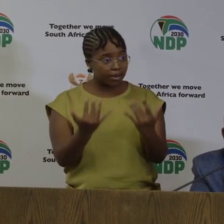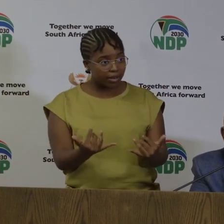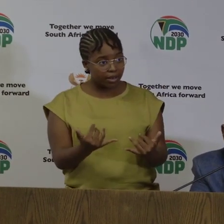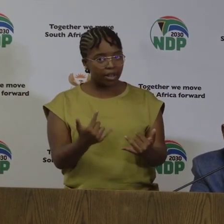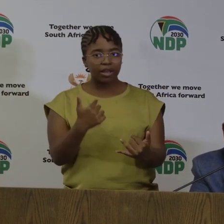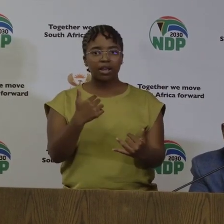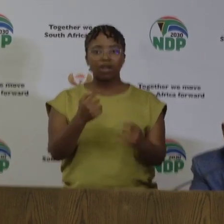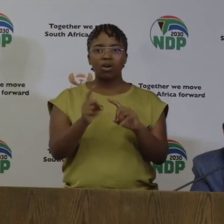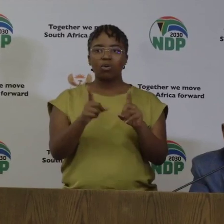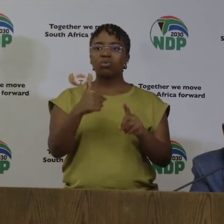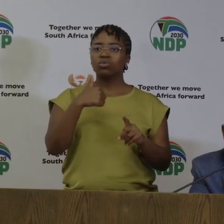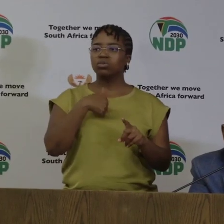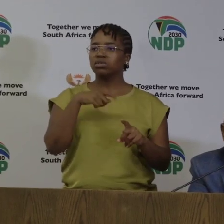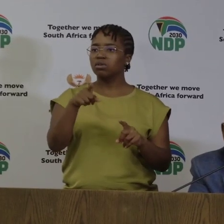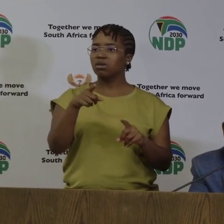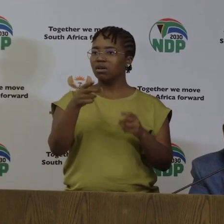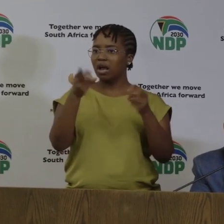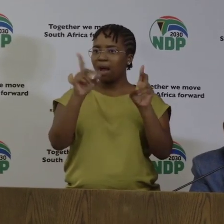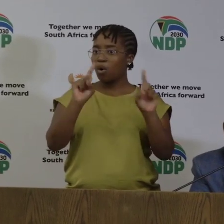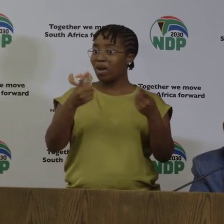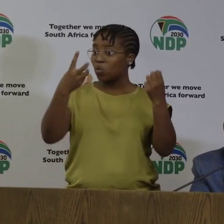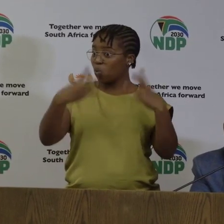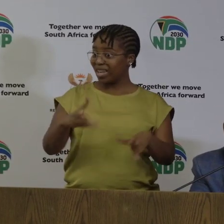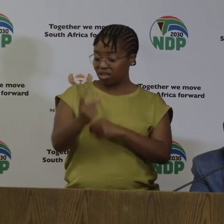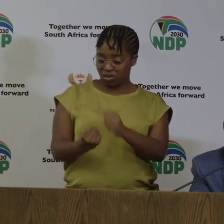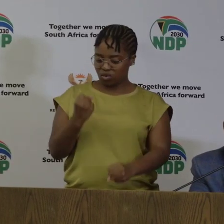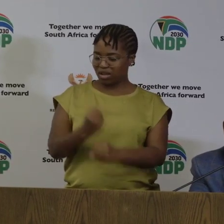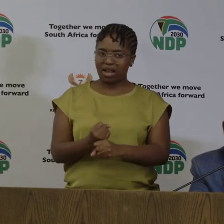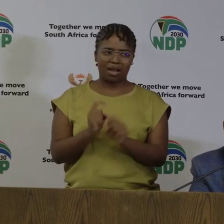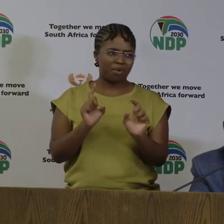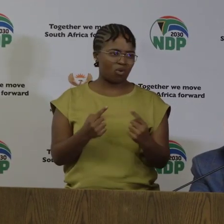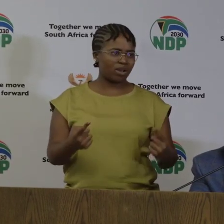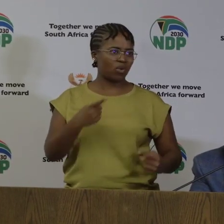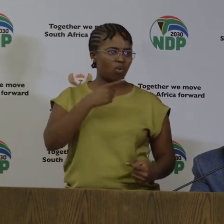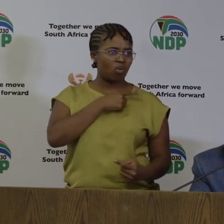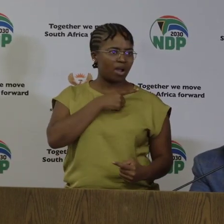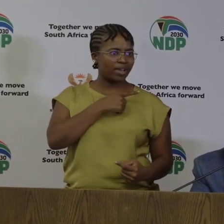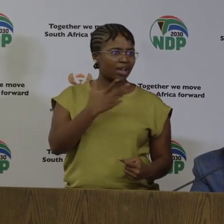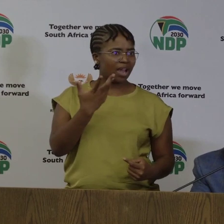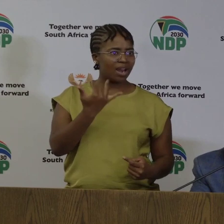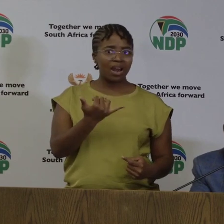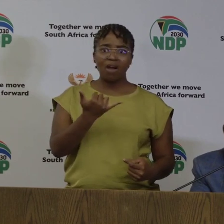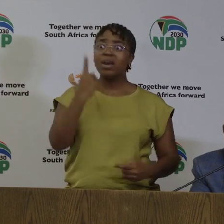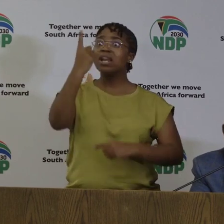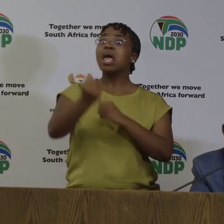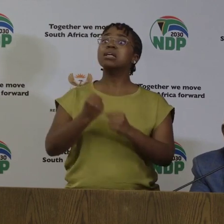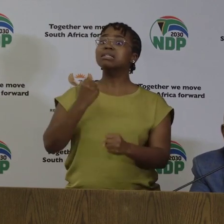our post-school institutions cannot afford to lose a year, because it means that you can't have new